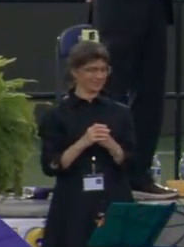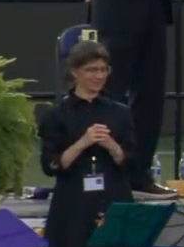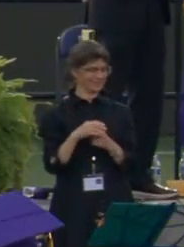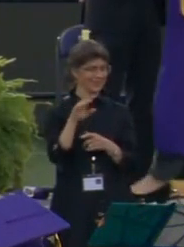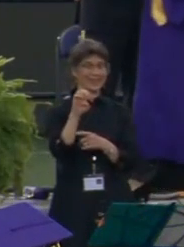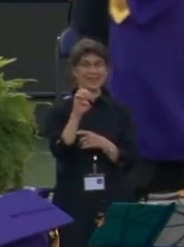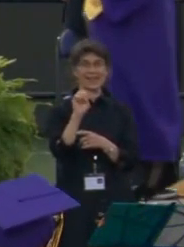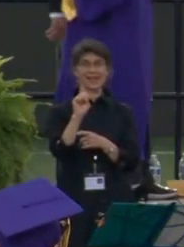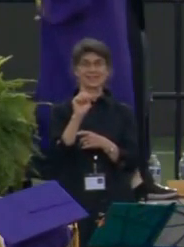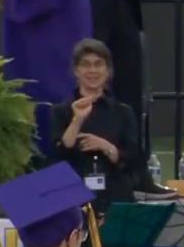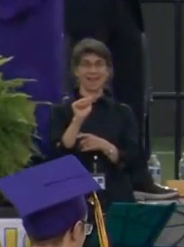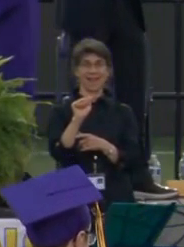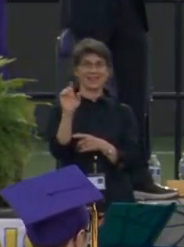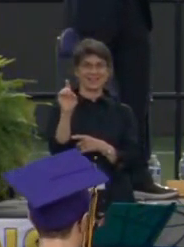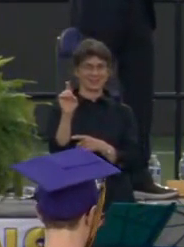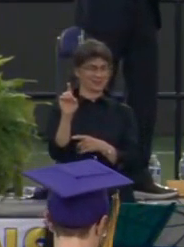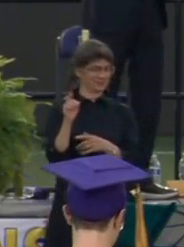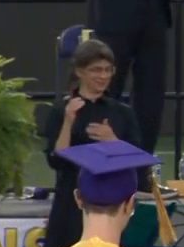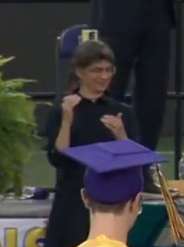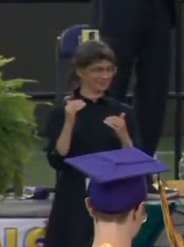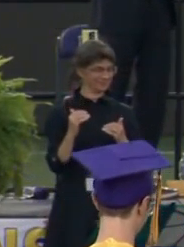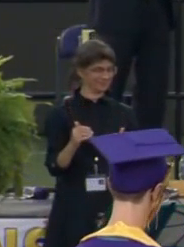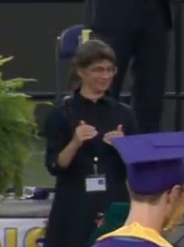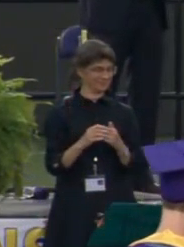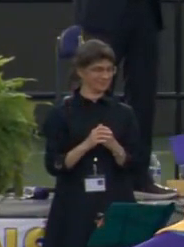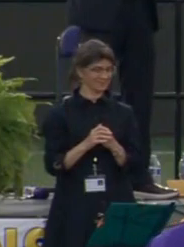Issa Dedrich.